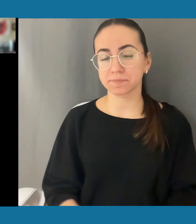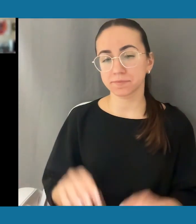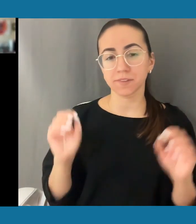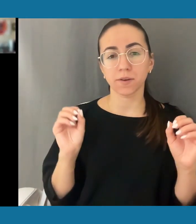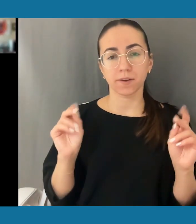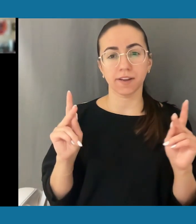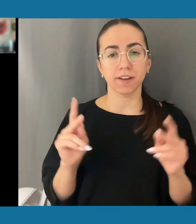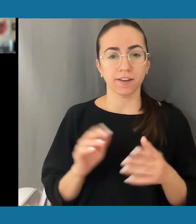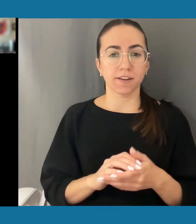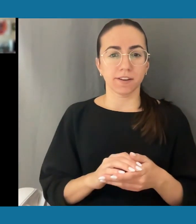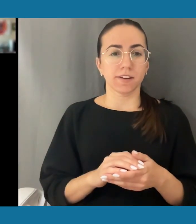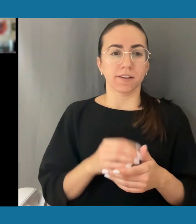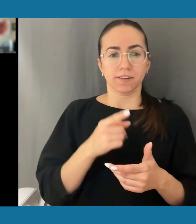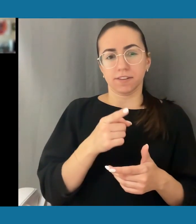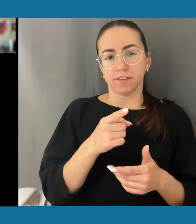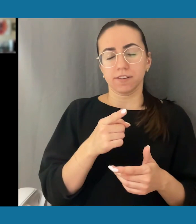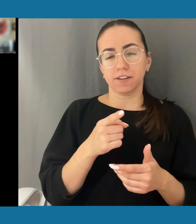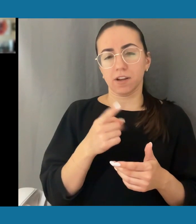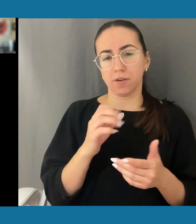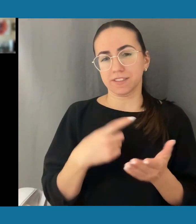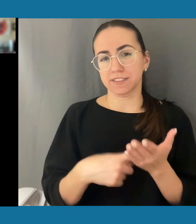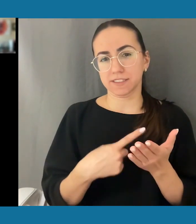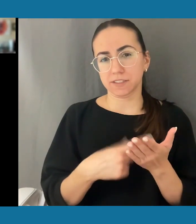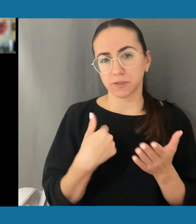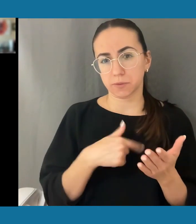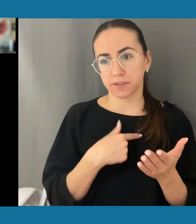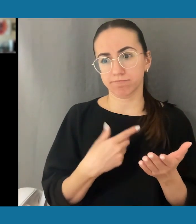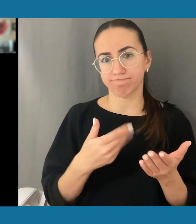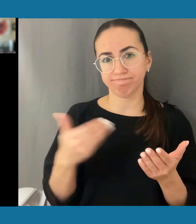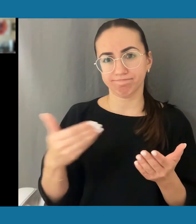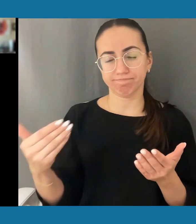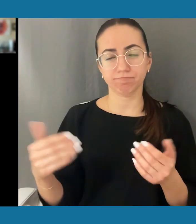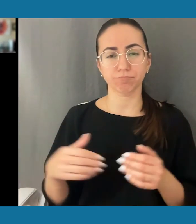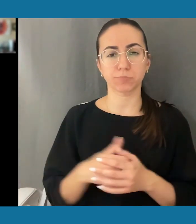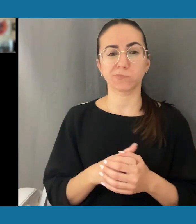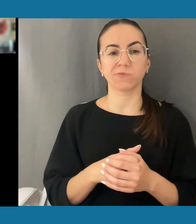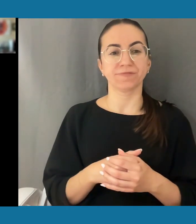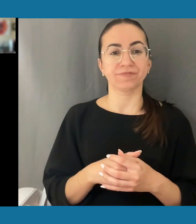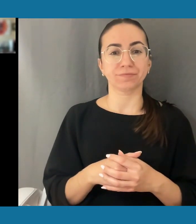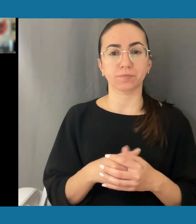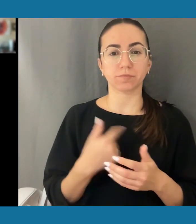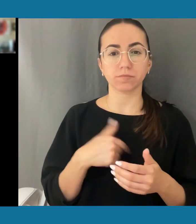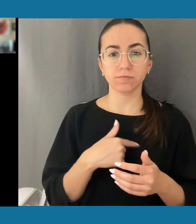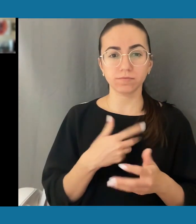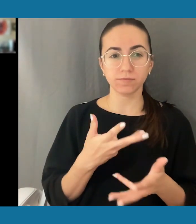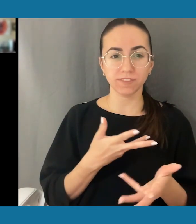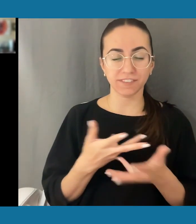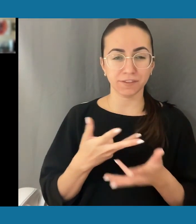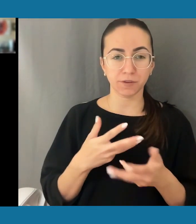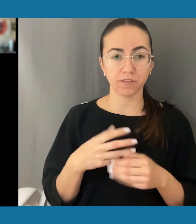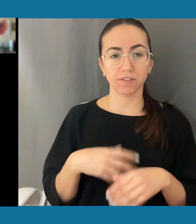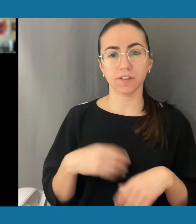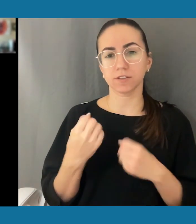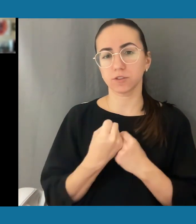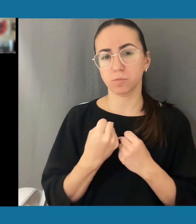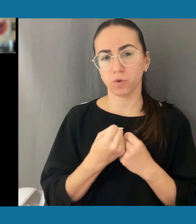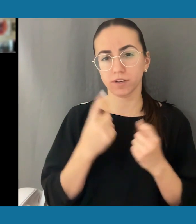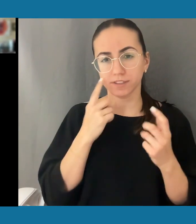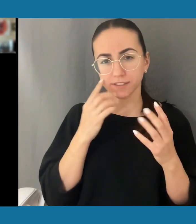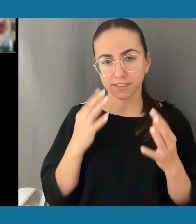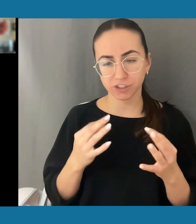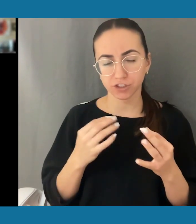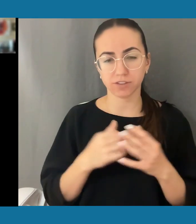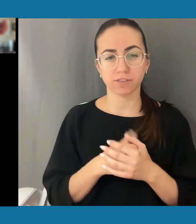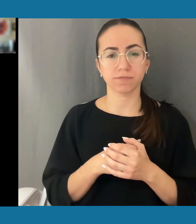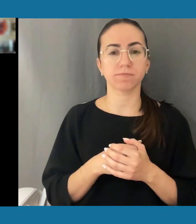the discussions that we frequently had with other stakeholders when we were working on the supported decision-making bill,